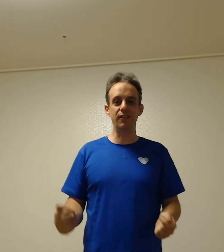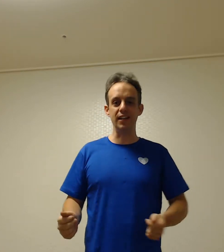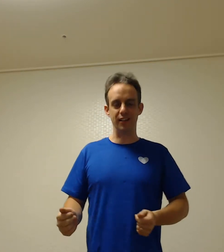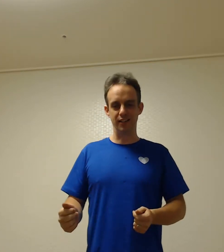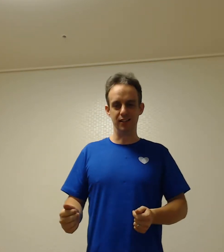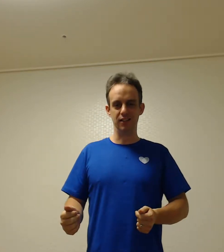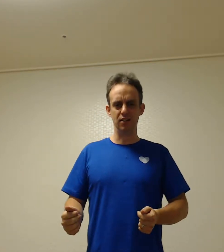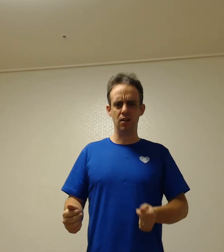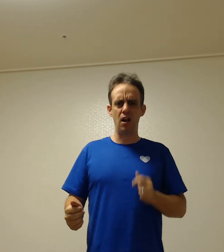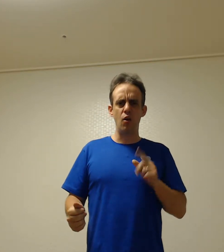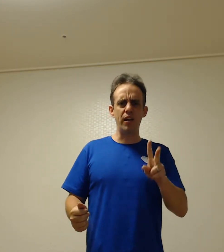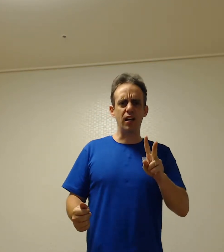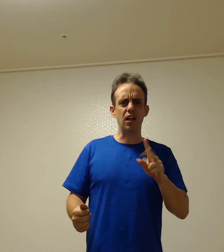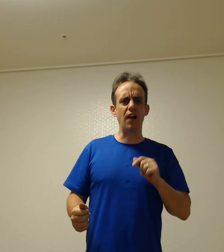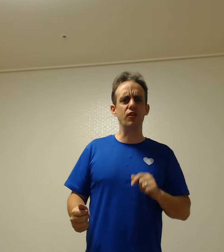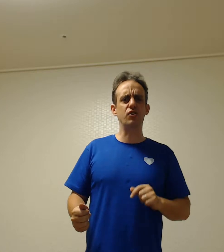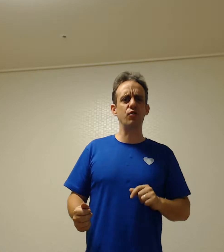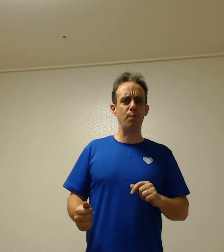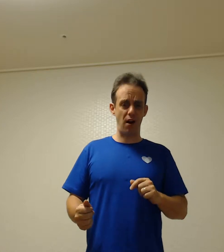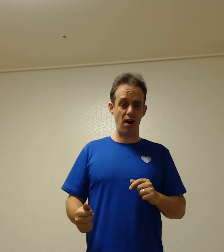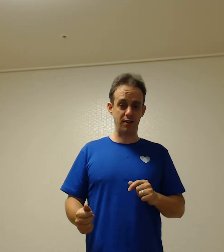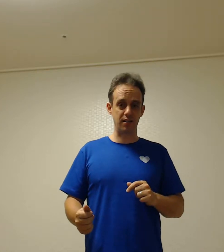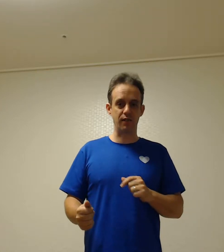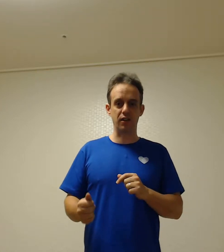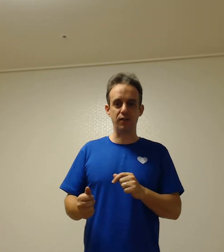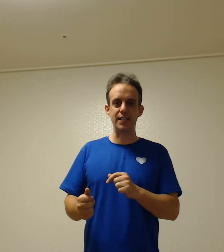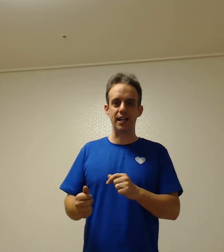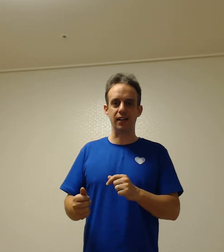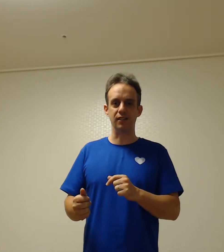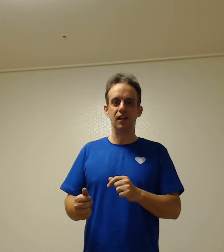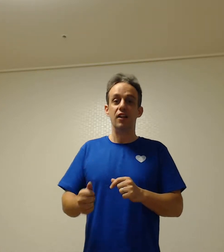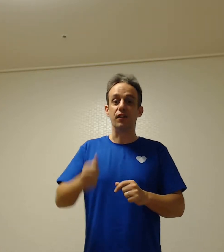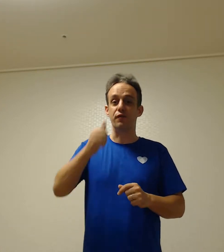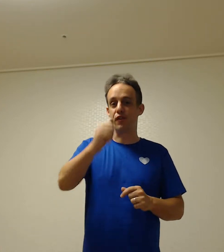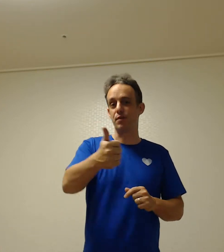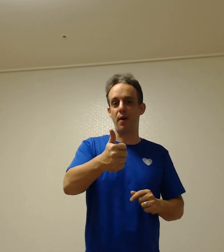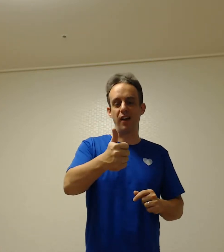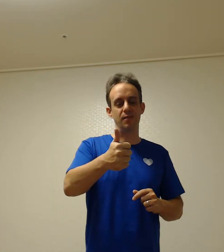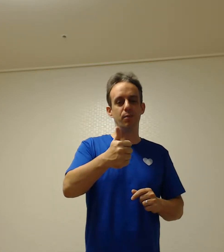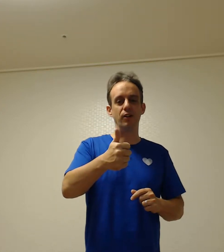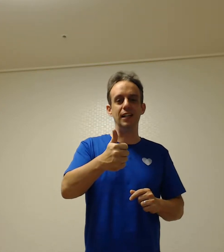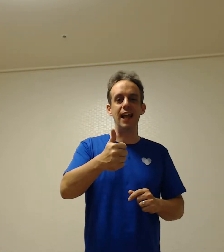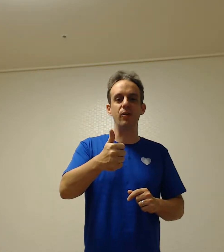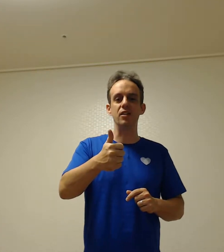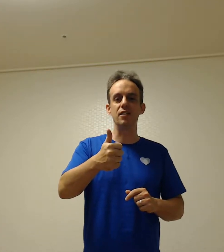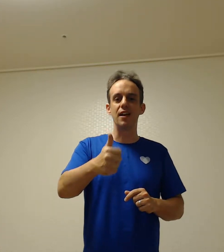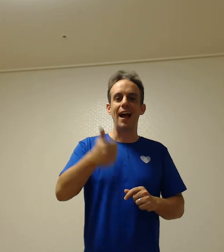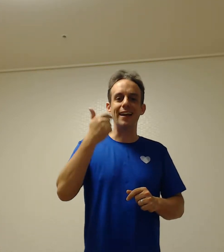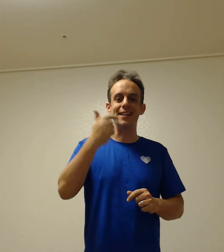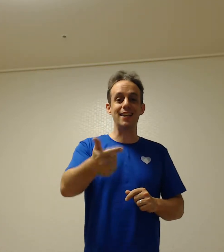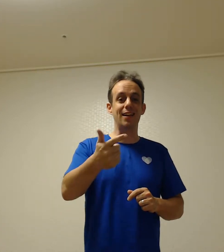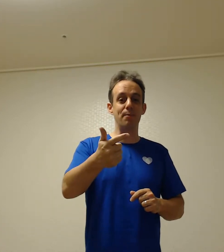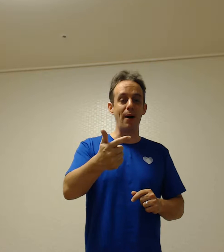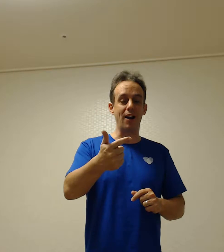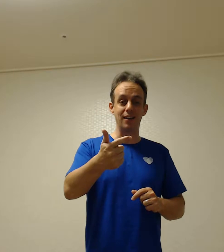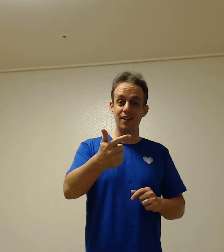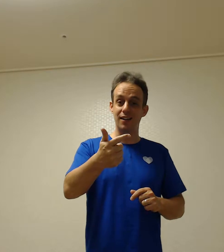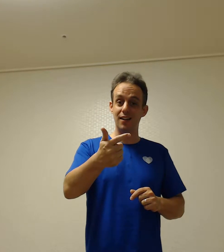Korean. We're going to cover two parts of the greeting. The first part is body language, and the second part